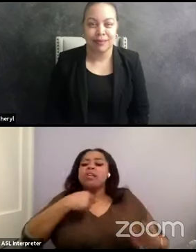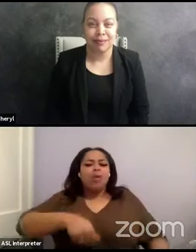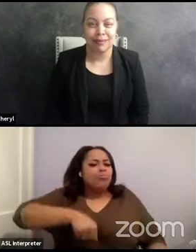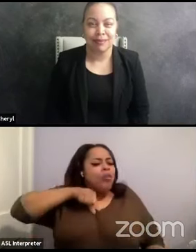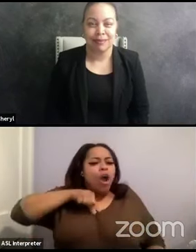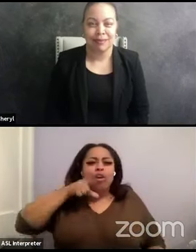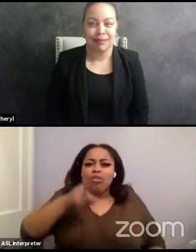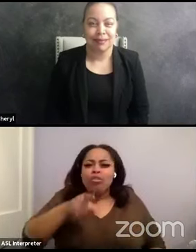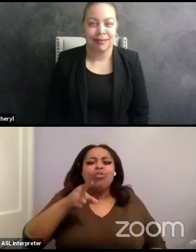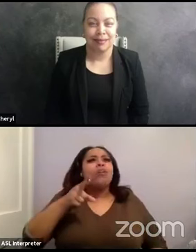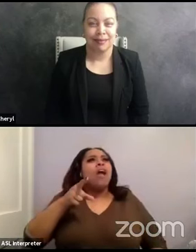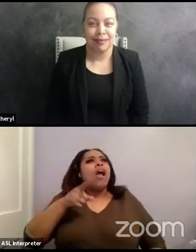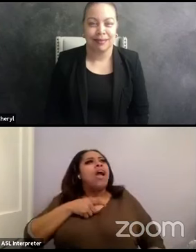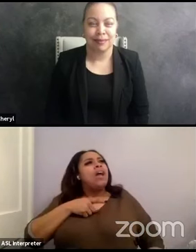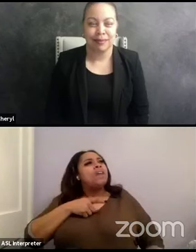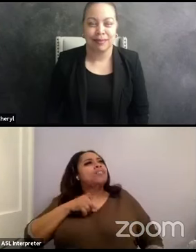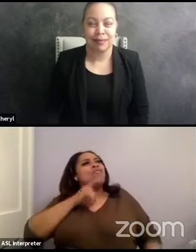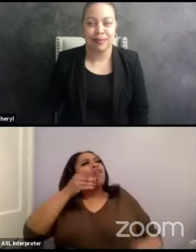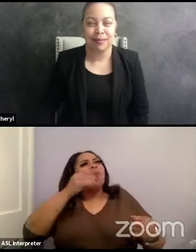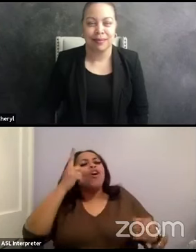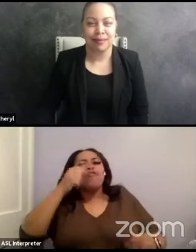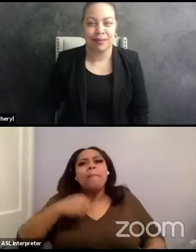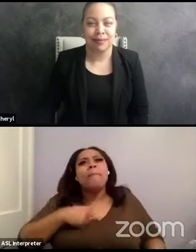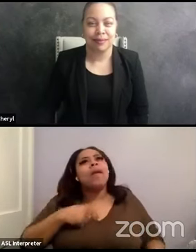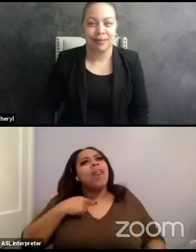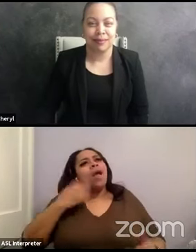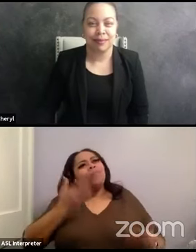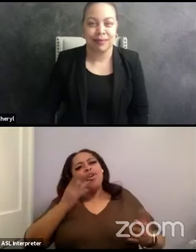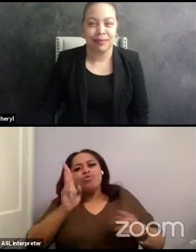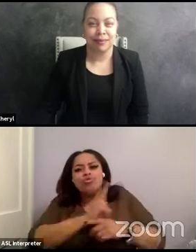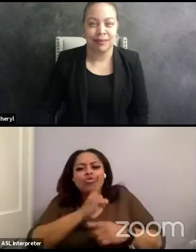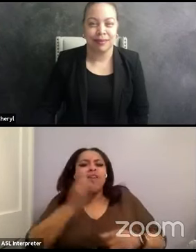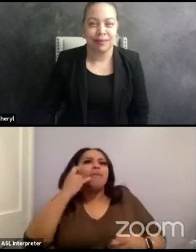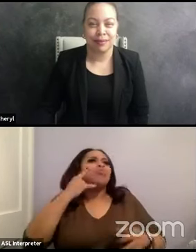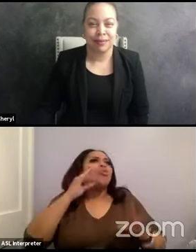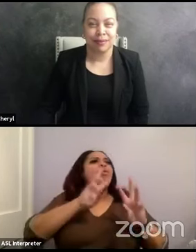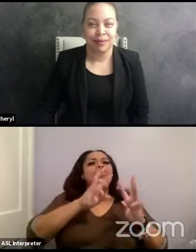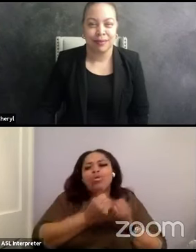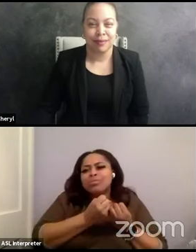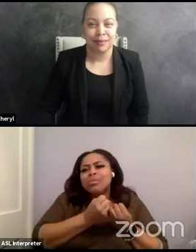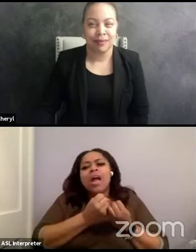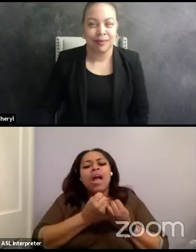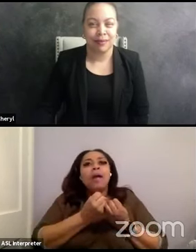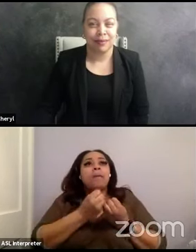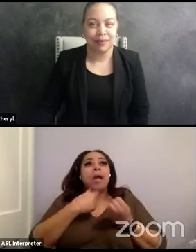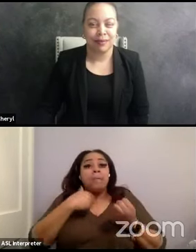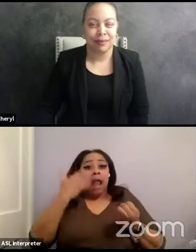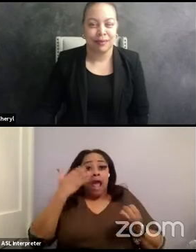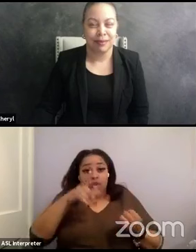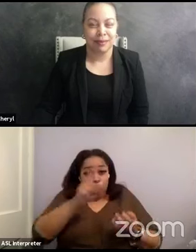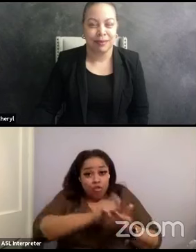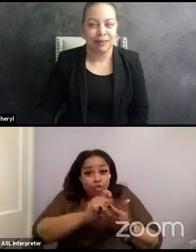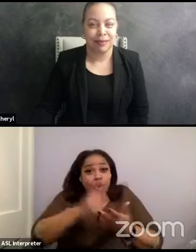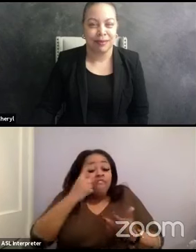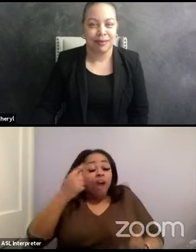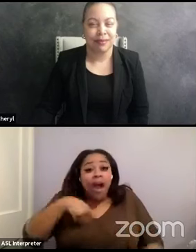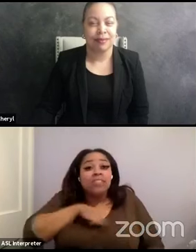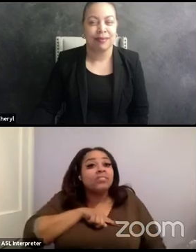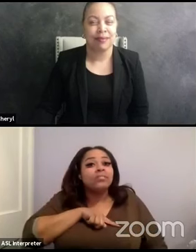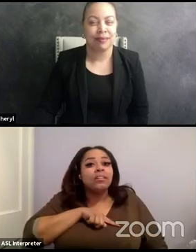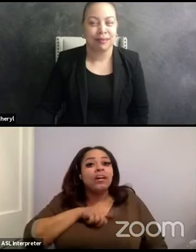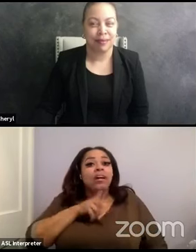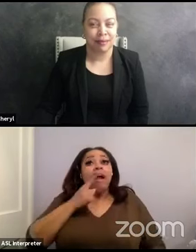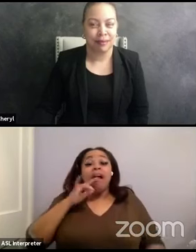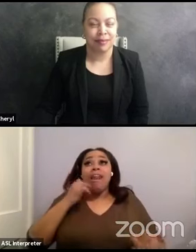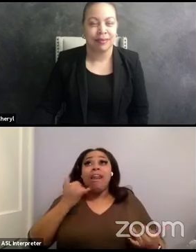right? But I was like, it's not really marketed for me, and I'll probably use it if I'm doing a workshop. And I didn't know that you wrote it for us, and so